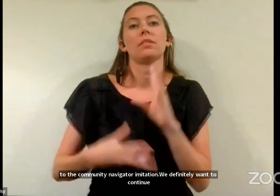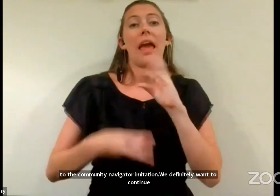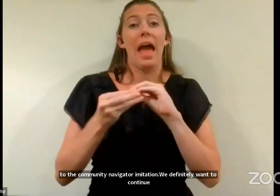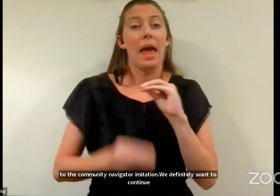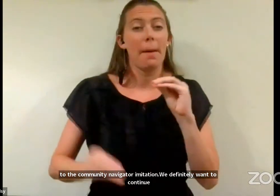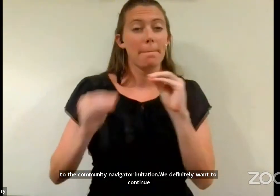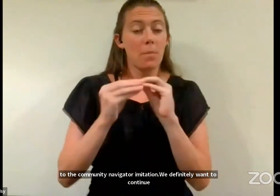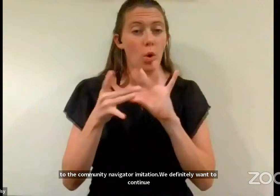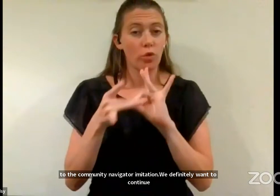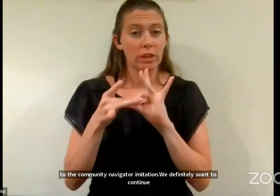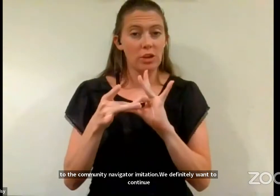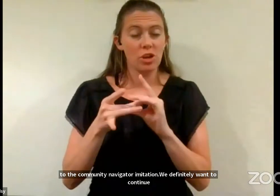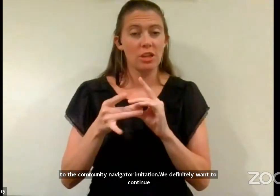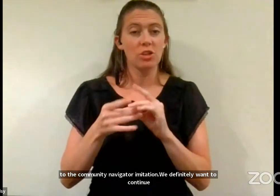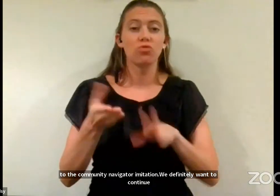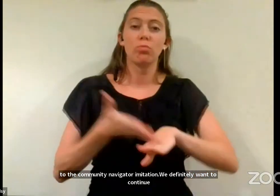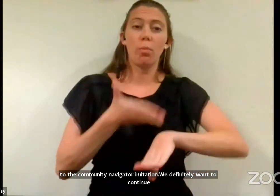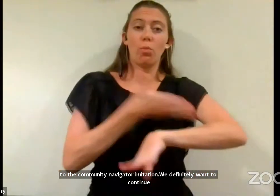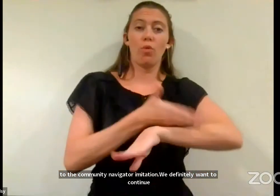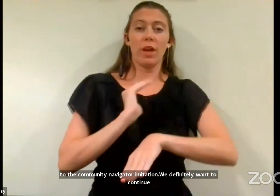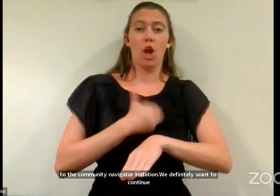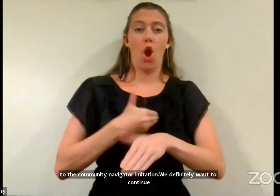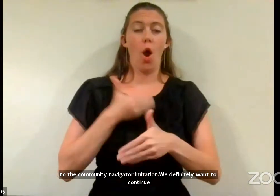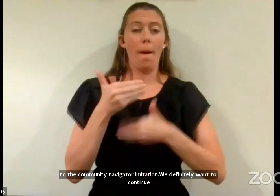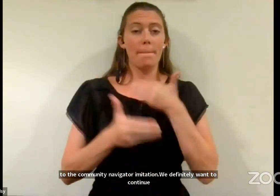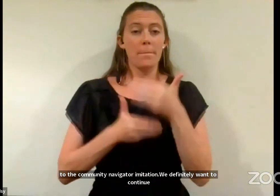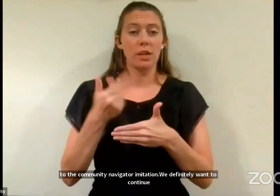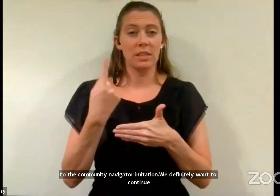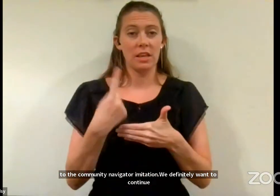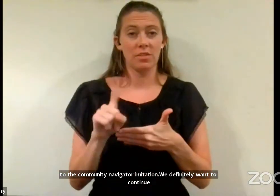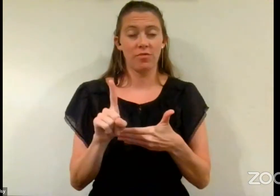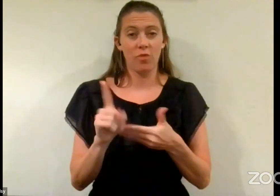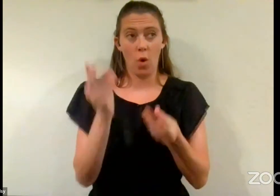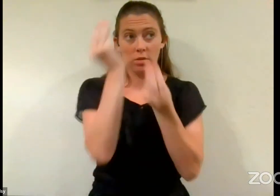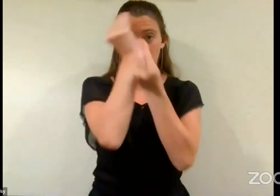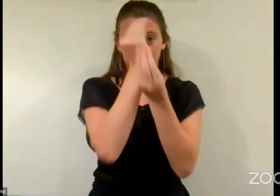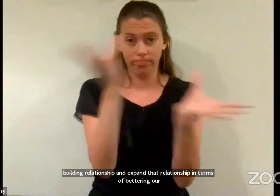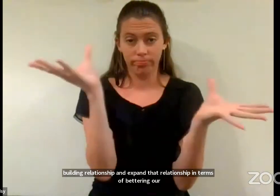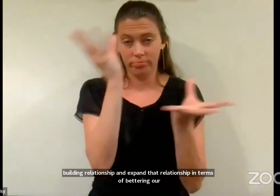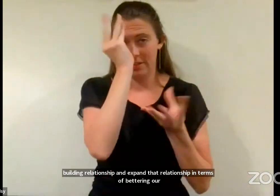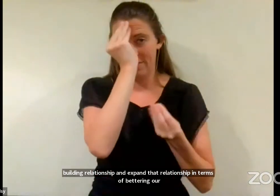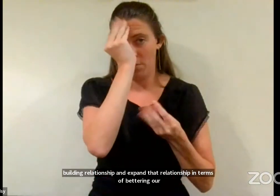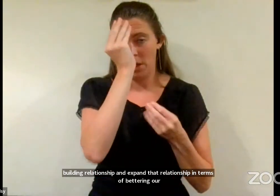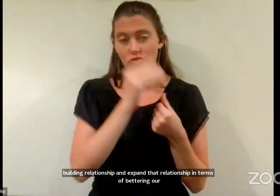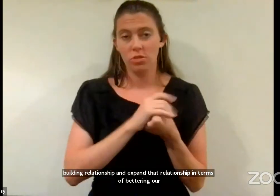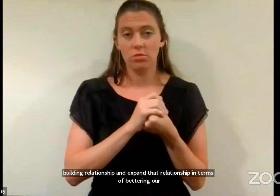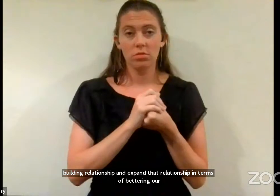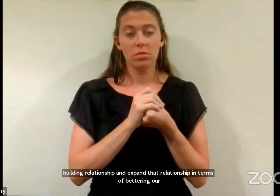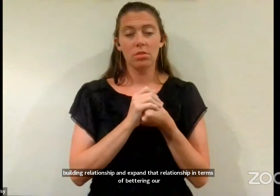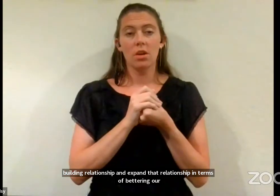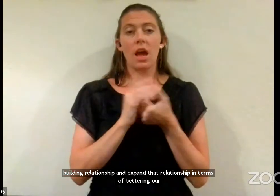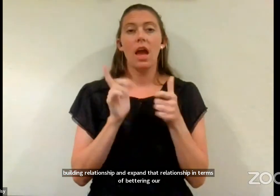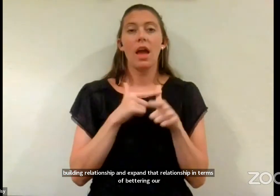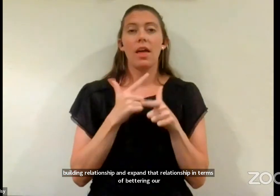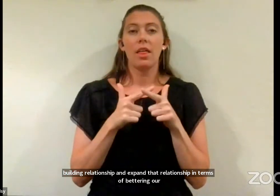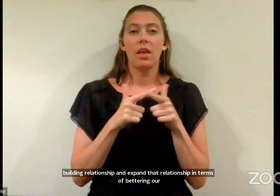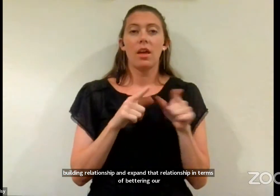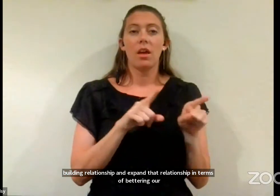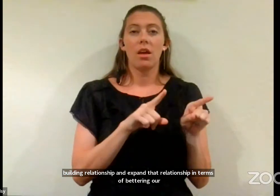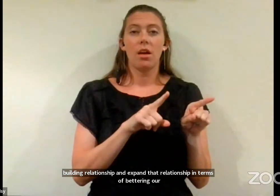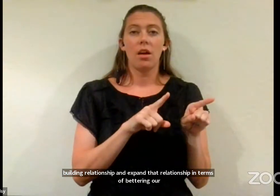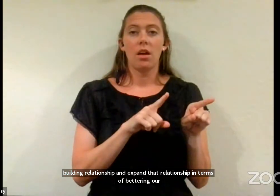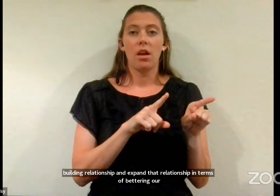bettering our process of messaging, and then also allowing it to be